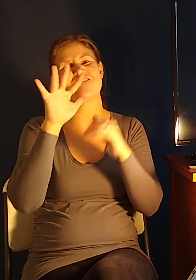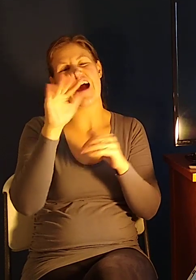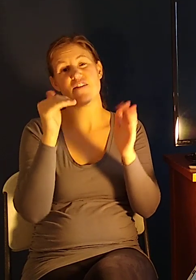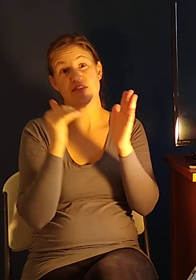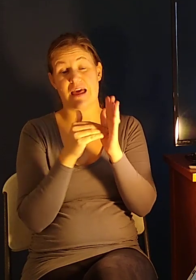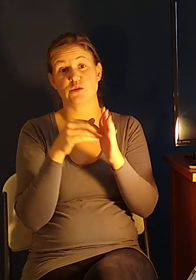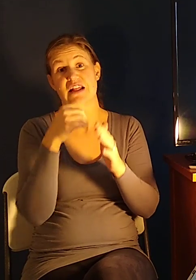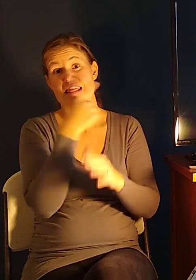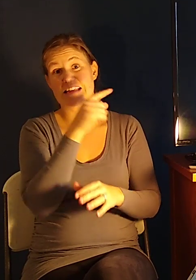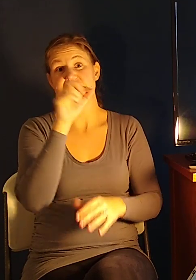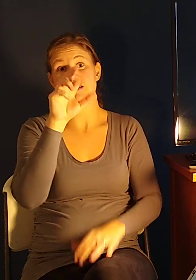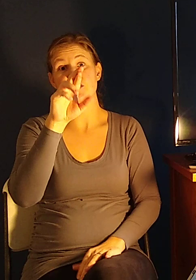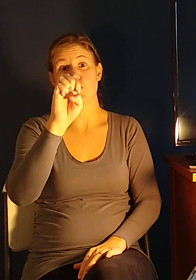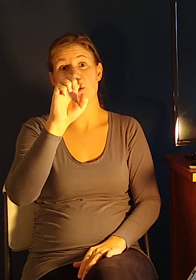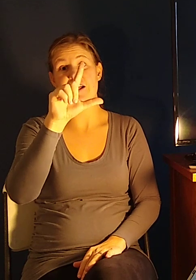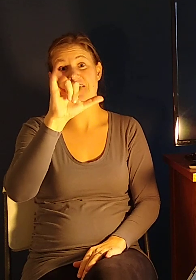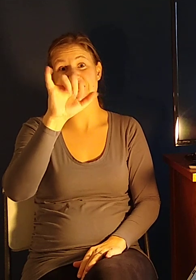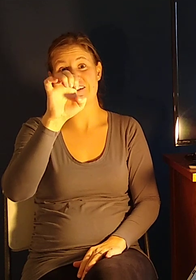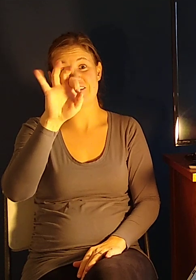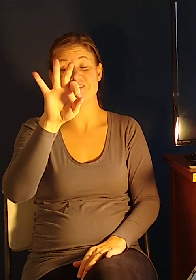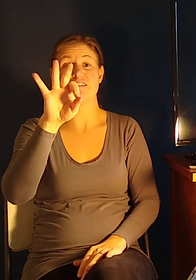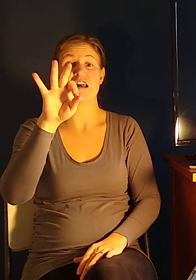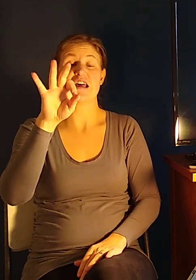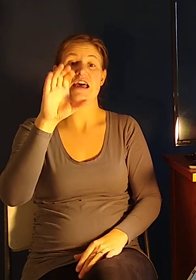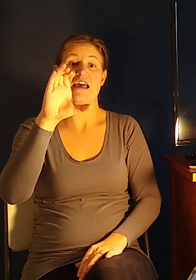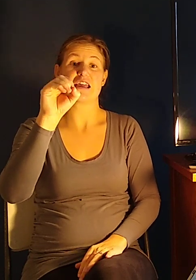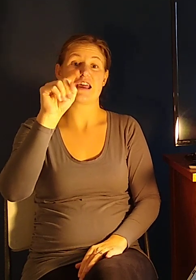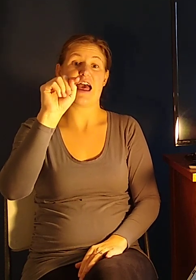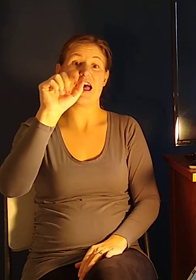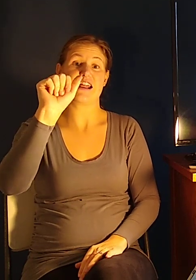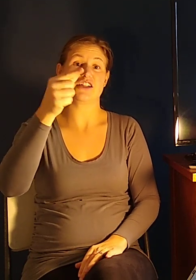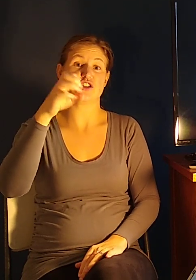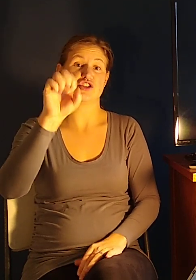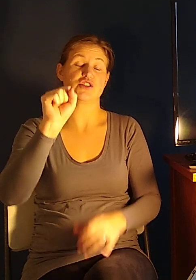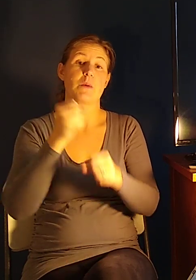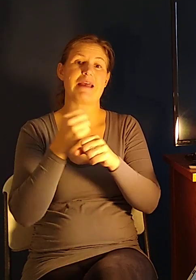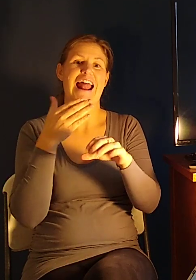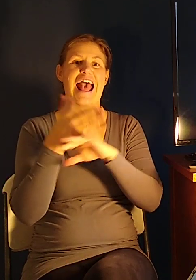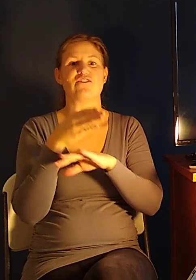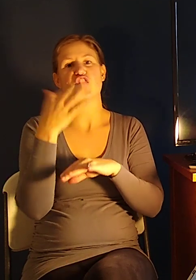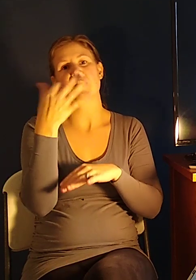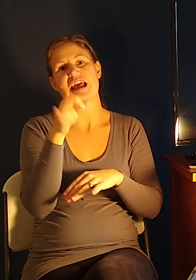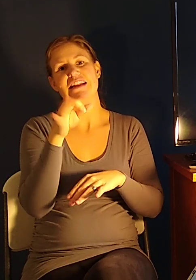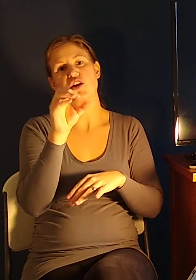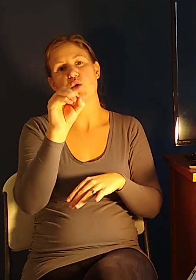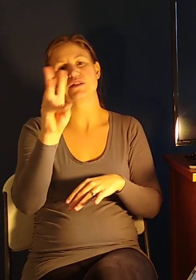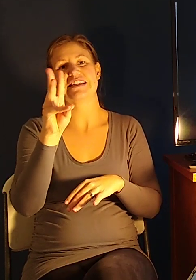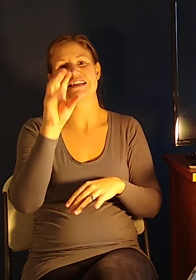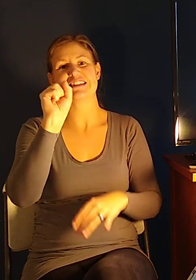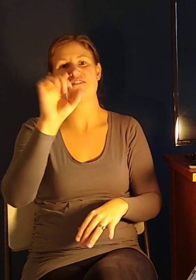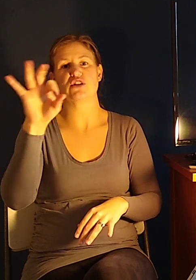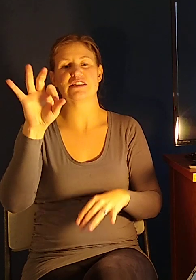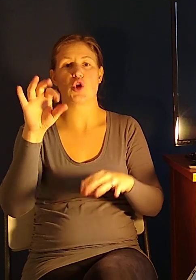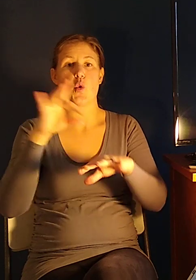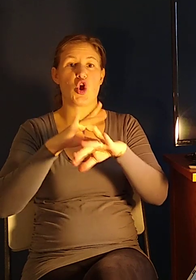these relief cottages were created after the 1906 San Francisco earthquake. They were built